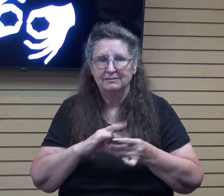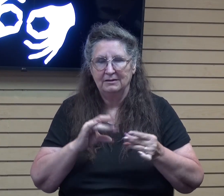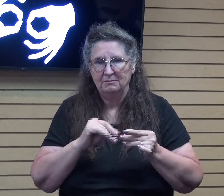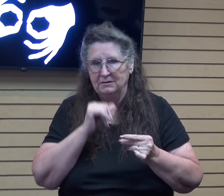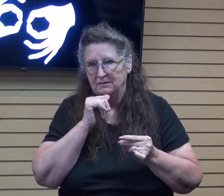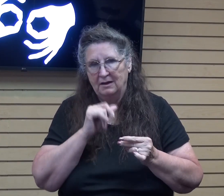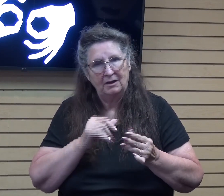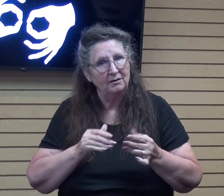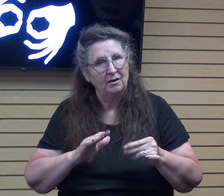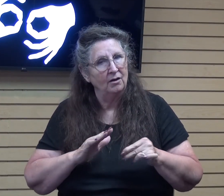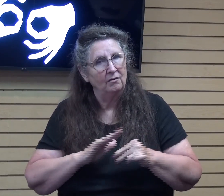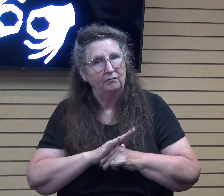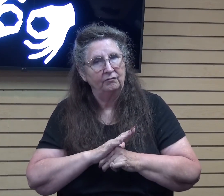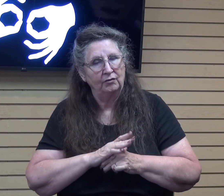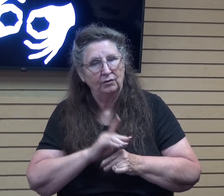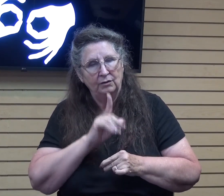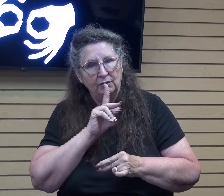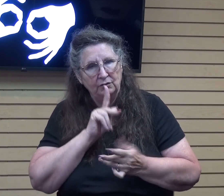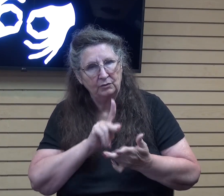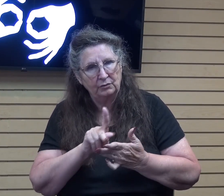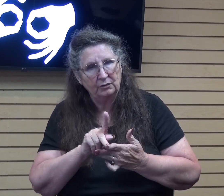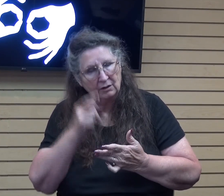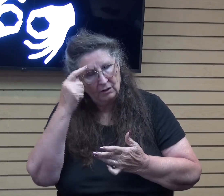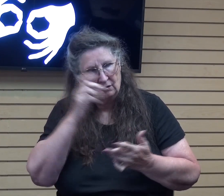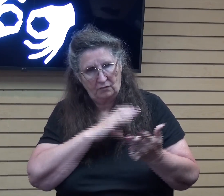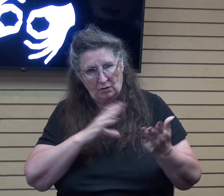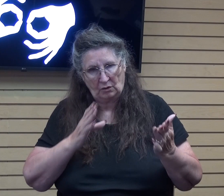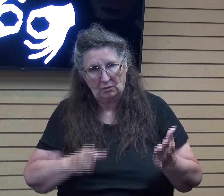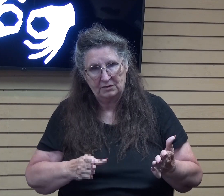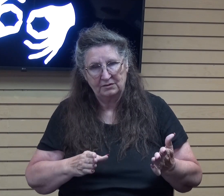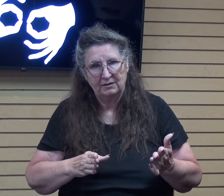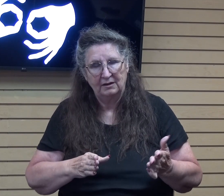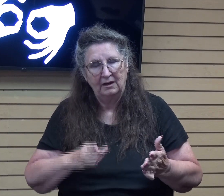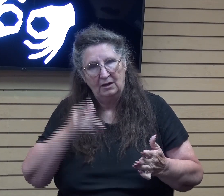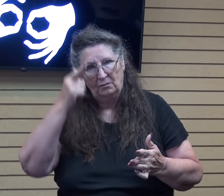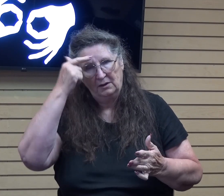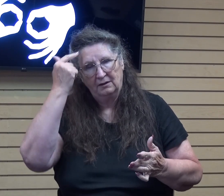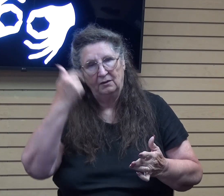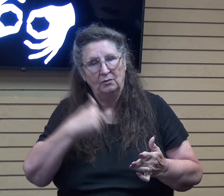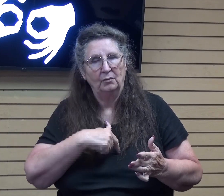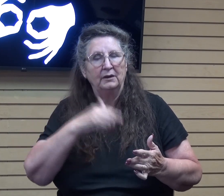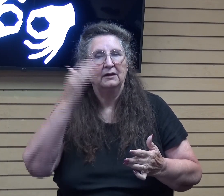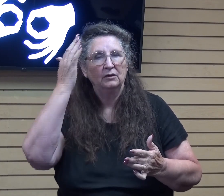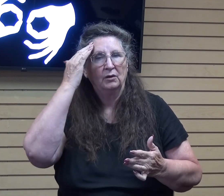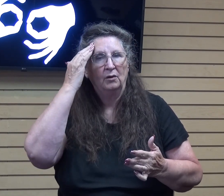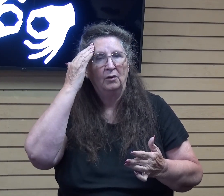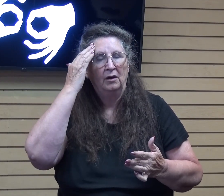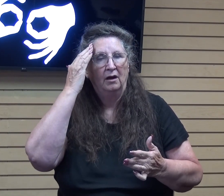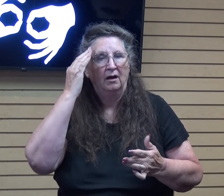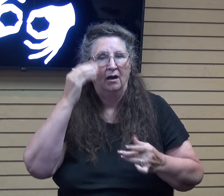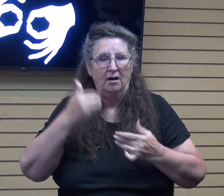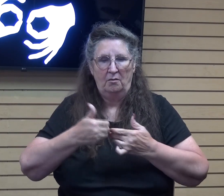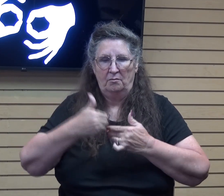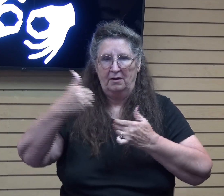true. It's not a true statement for a Christian because we know that apart from God's enlightening